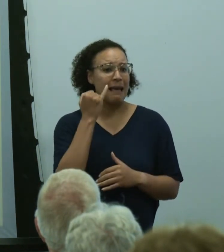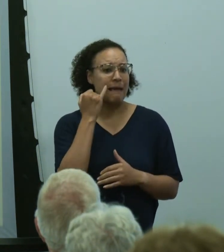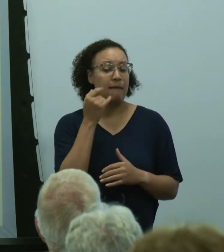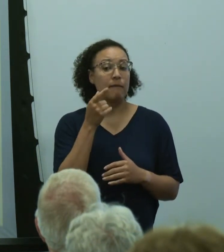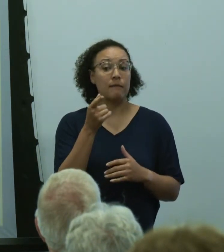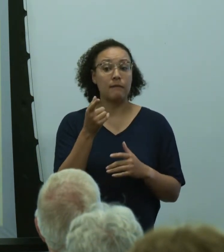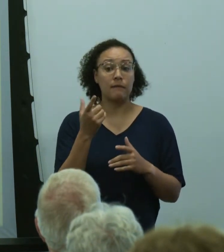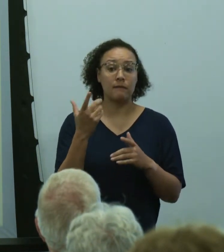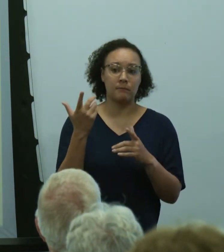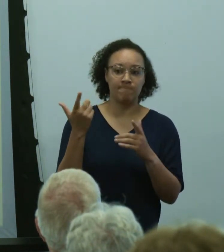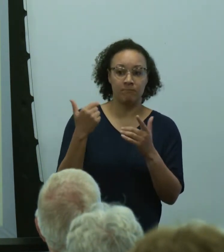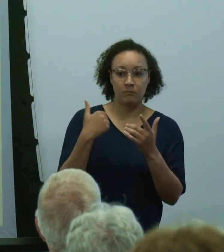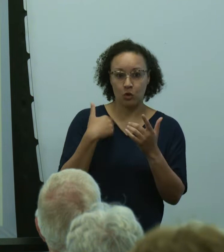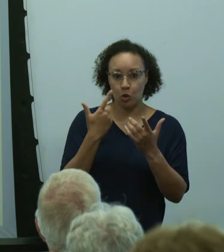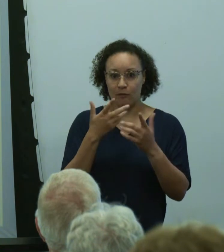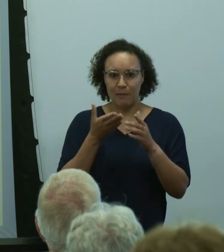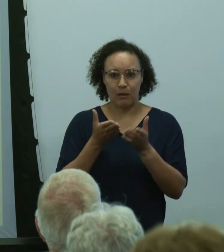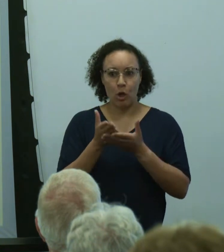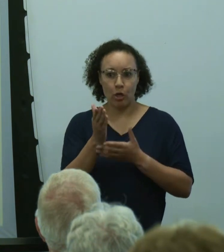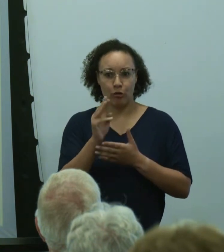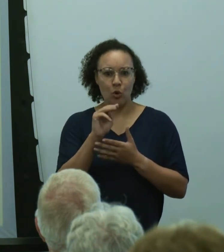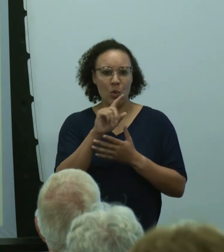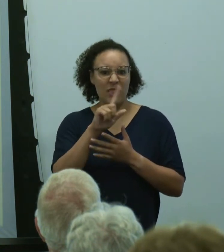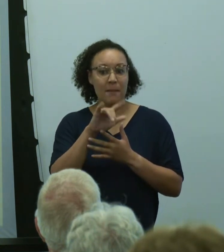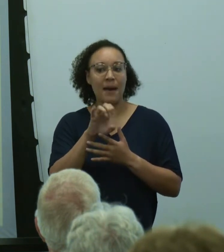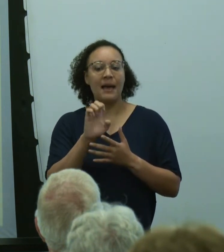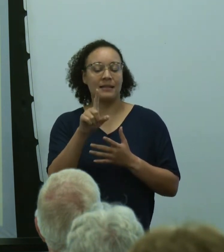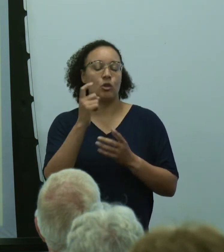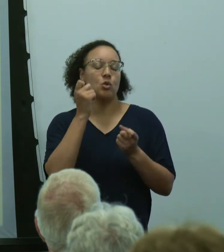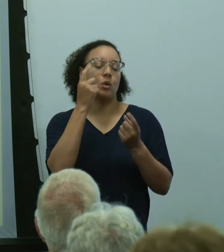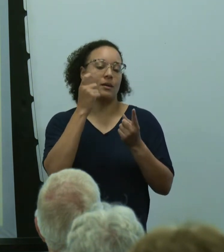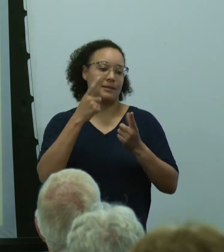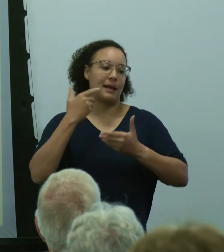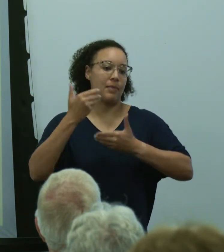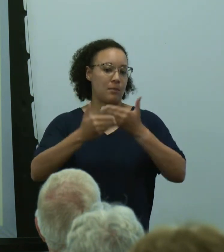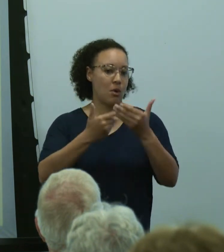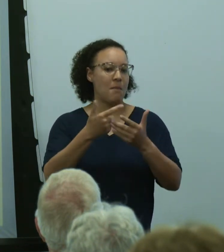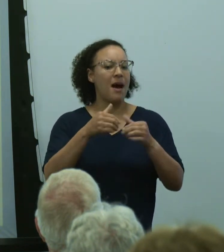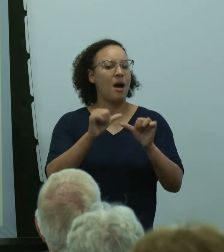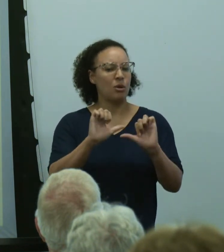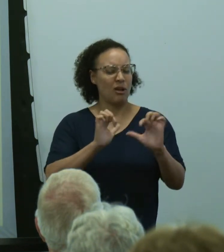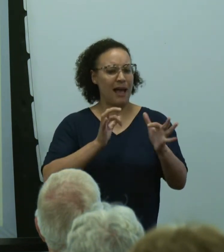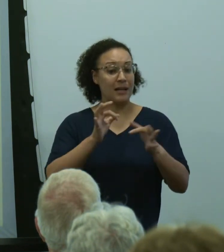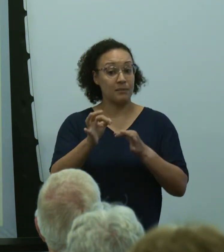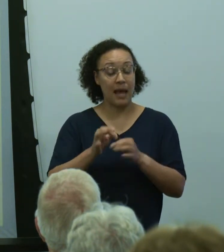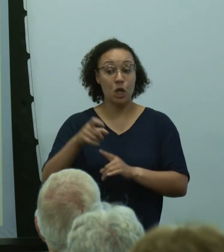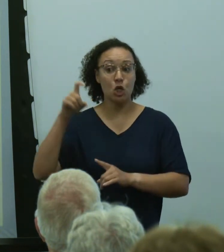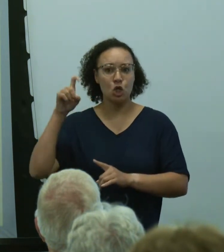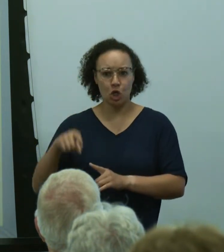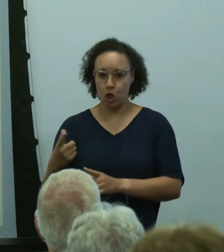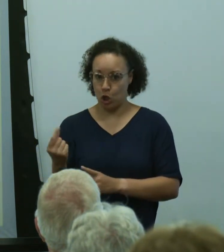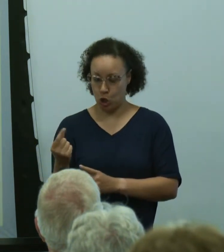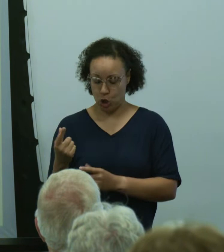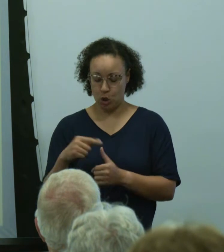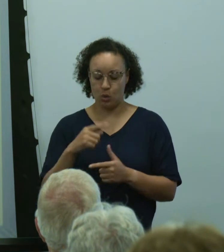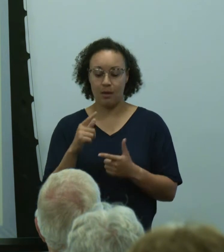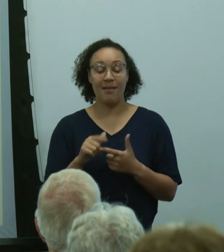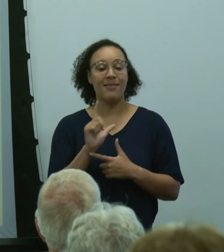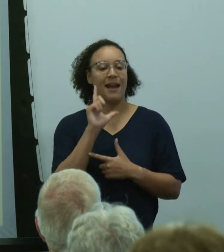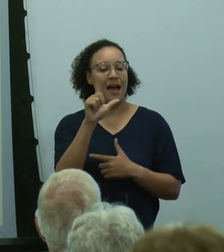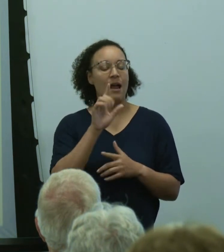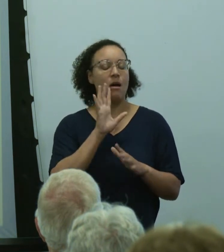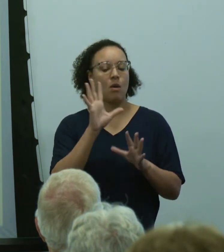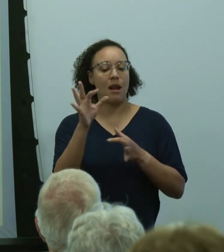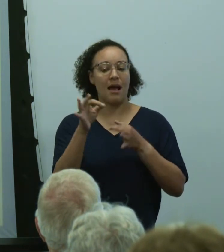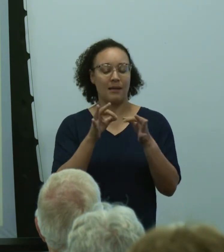maze, you know what it's like. But I will try to explain how it was meant to work, and then later on we'll hear